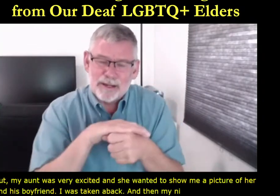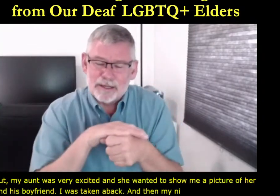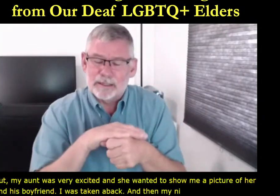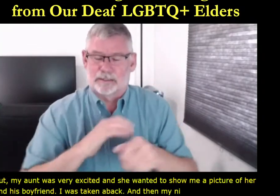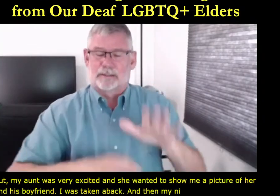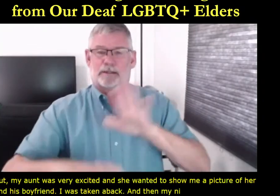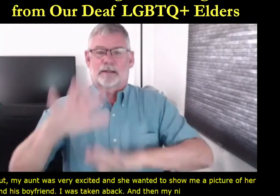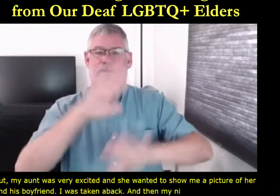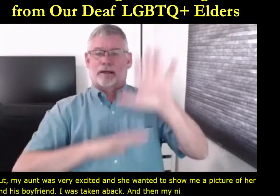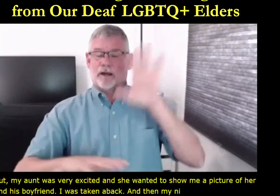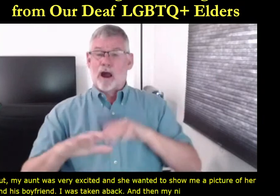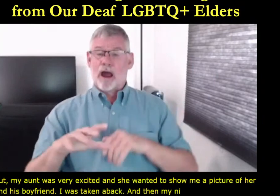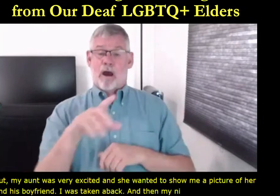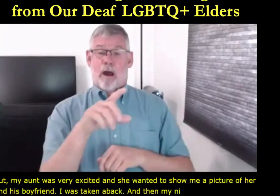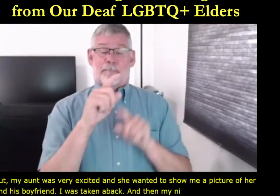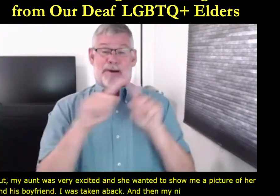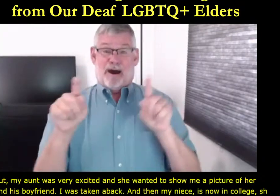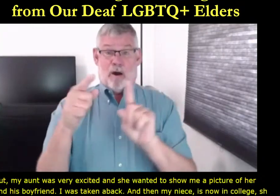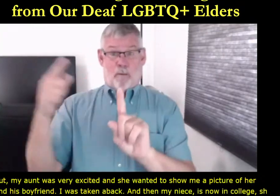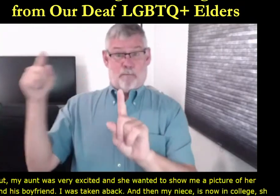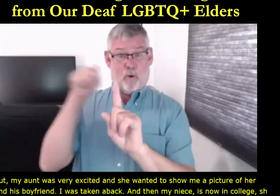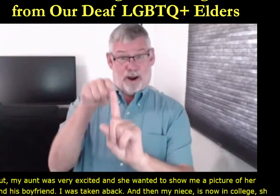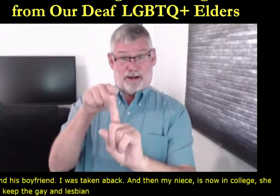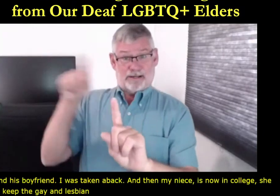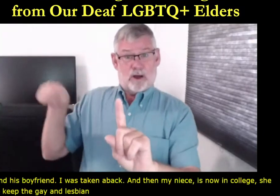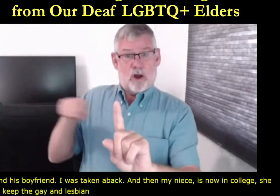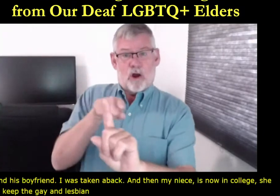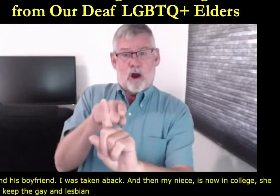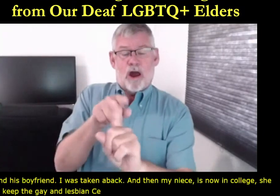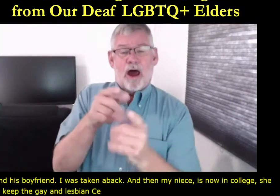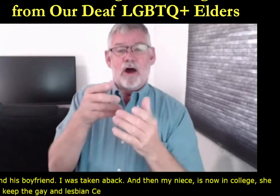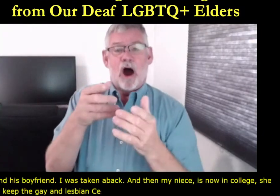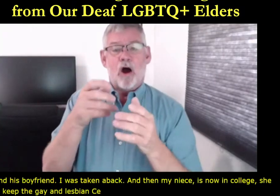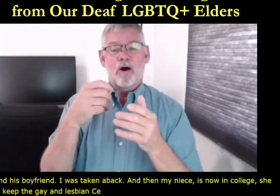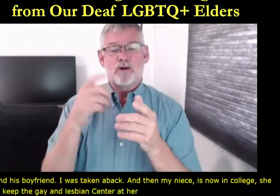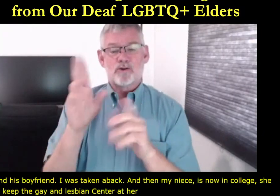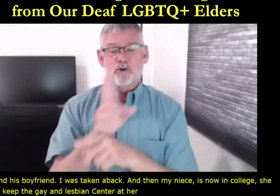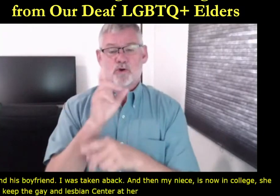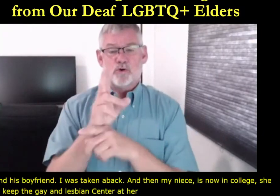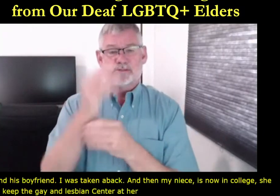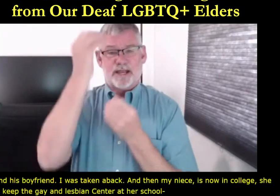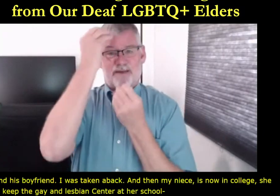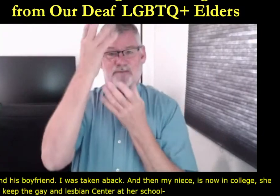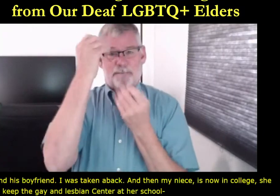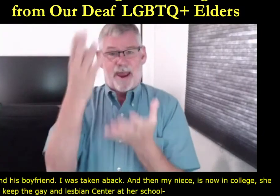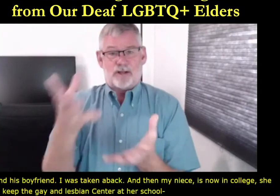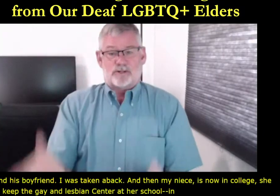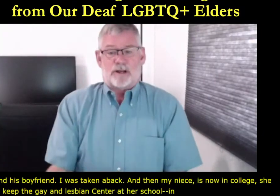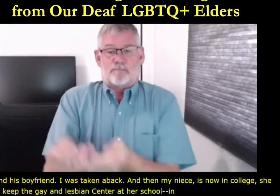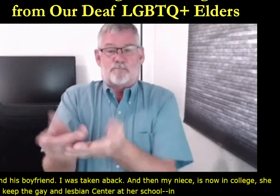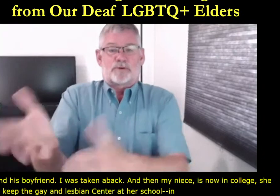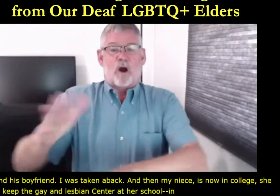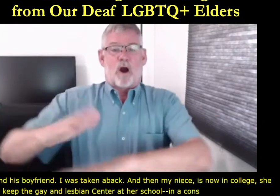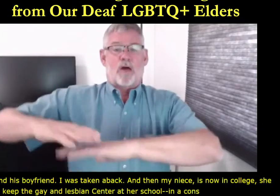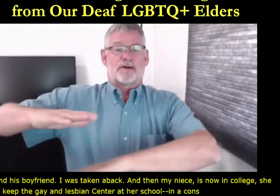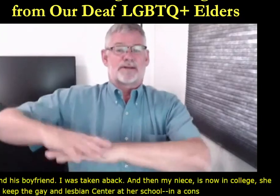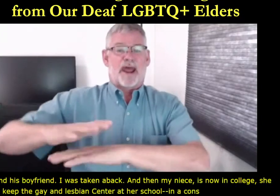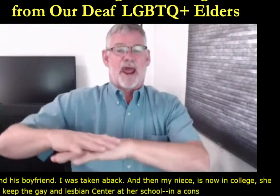conservative area i was that shocked me even more so using the information